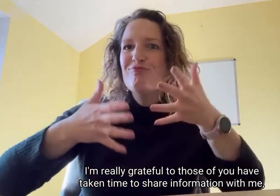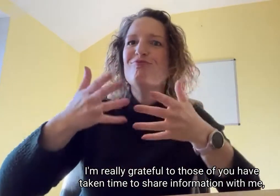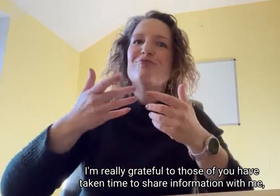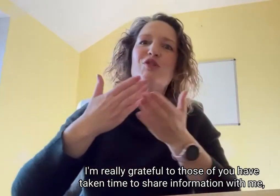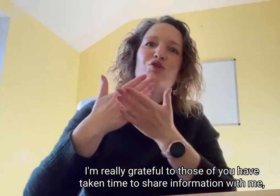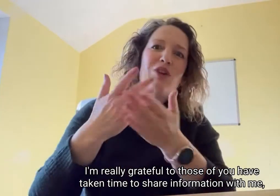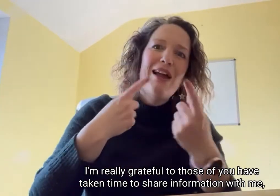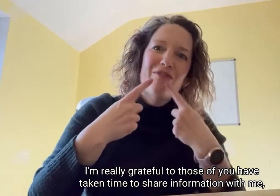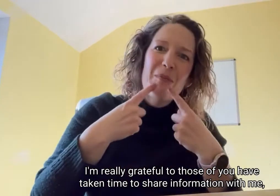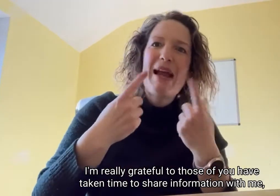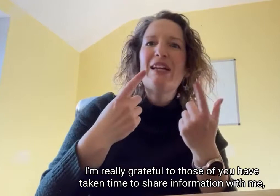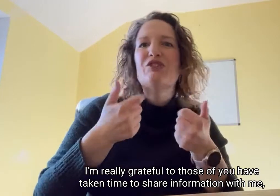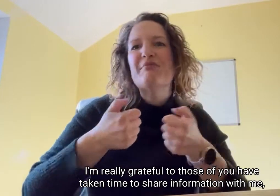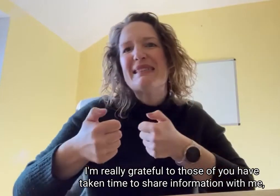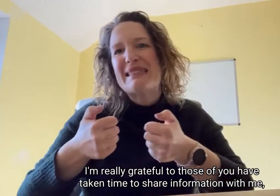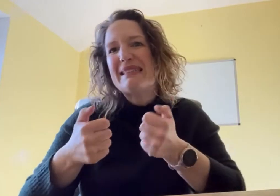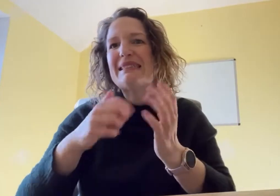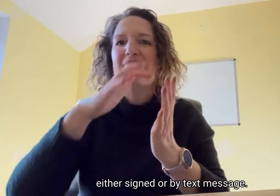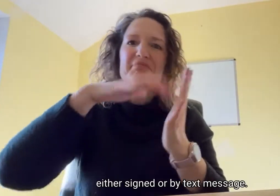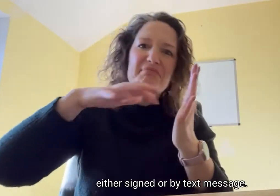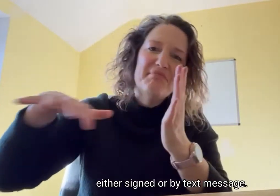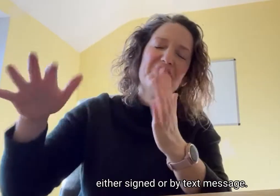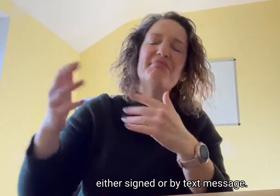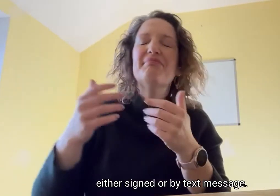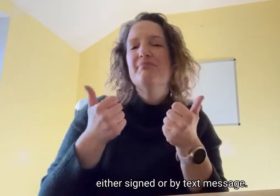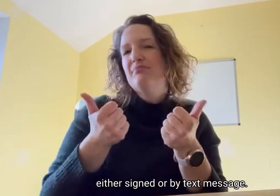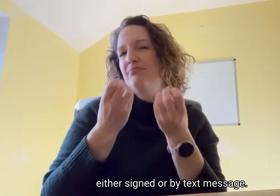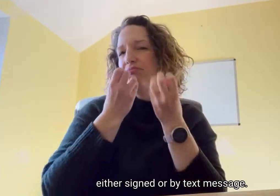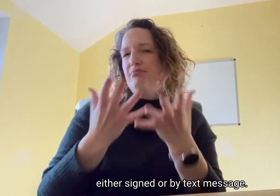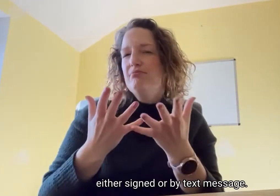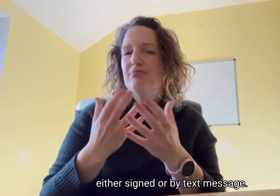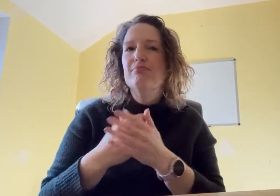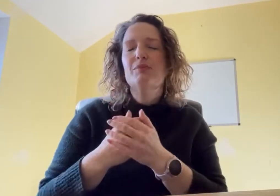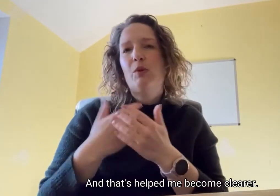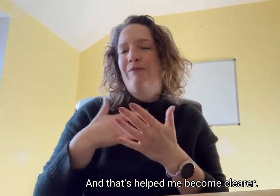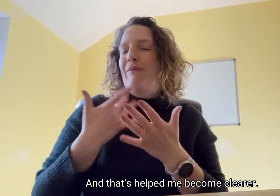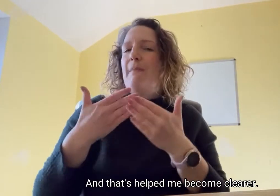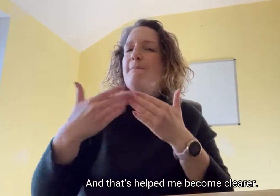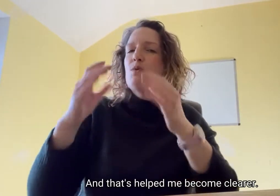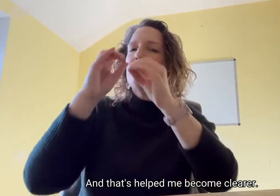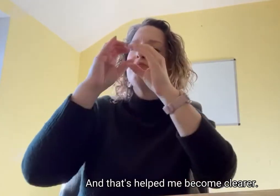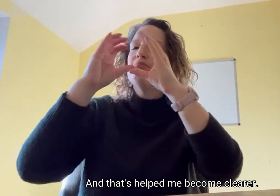time to share information with me, either signed or by text message, and that's helped me become clearer.